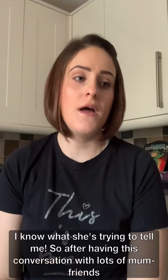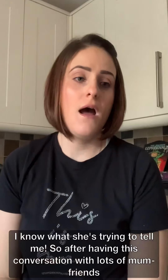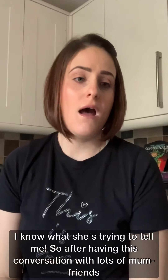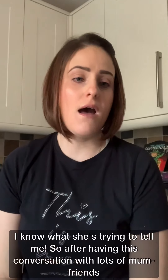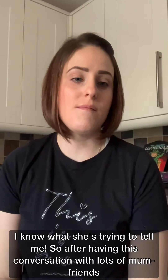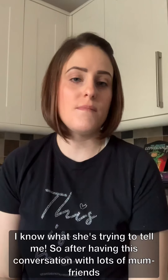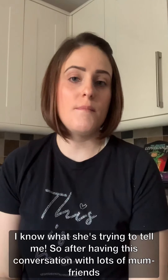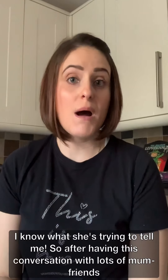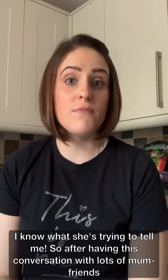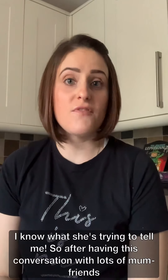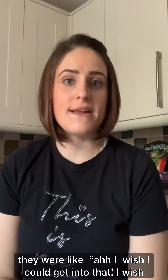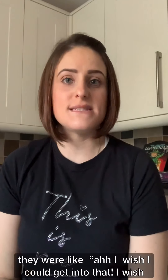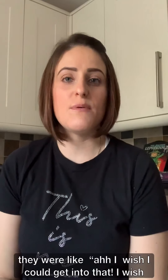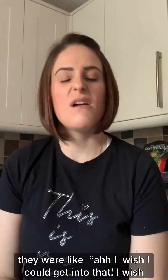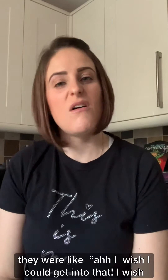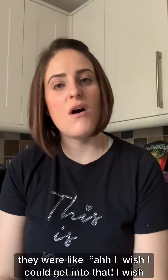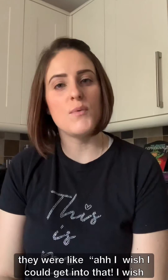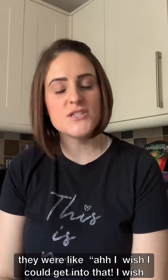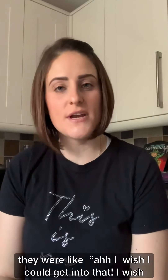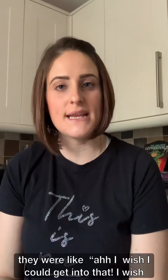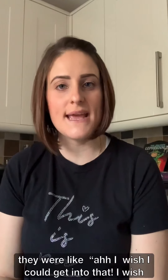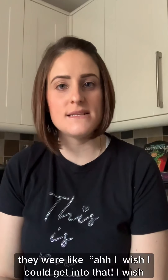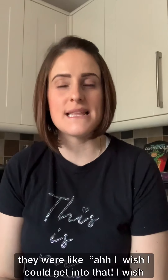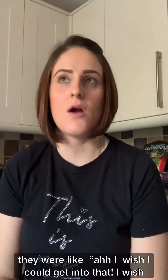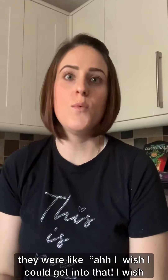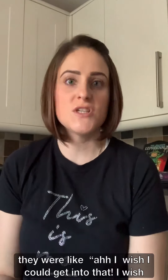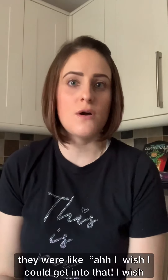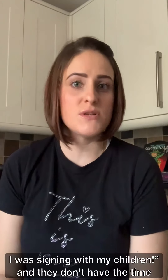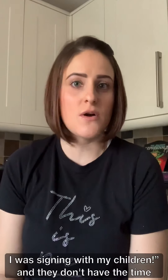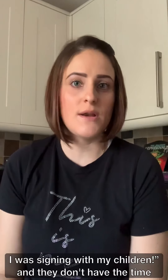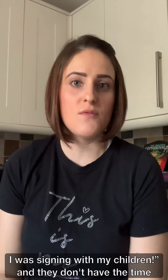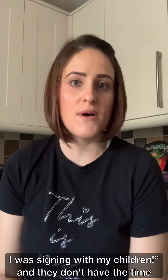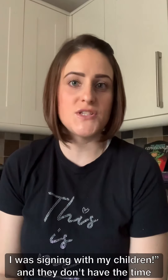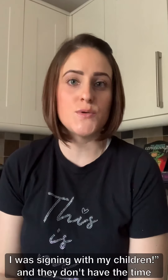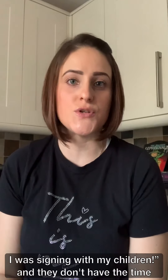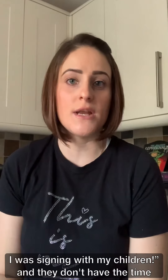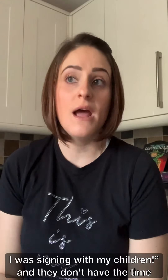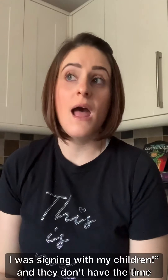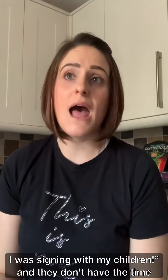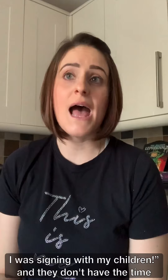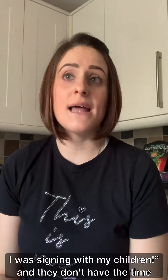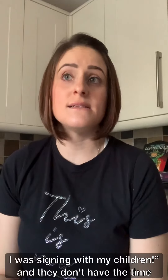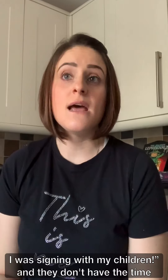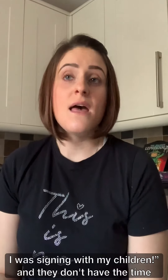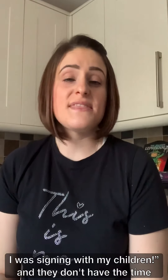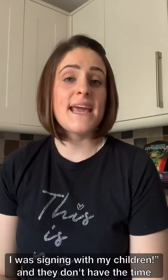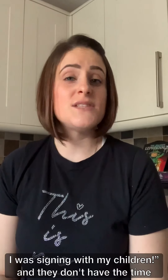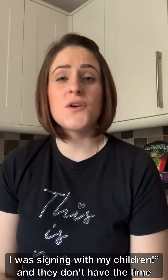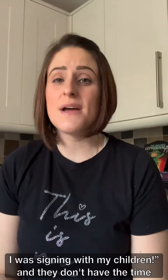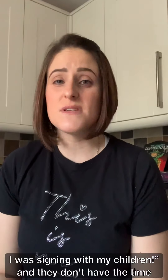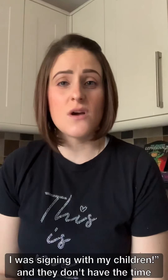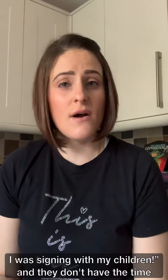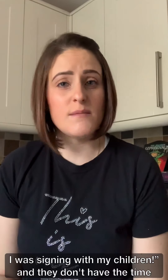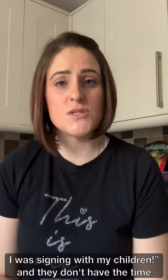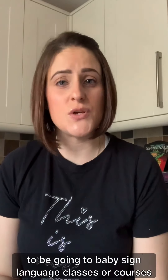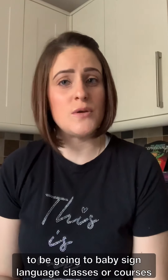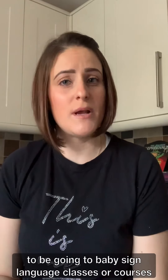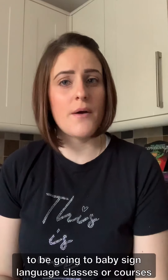um mum friends they were like oh I wish I could get into that I wish I was signing with my children and they don't have the time to be going